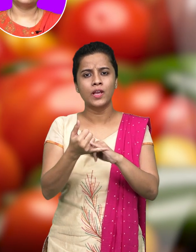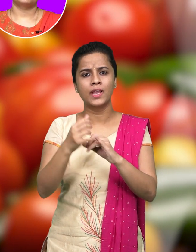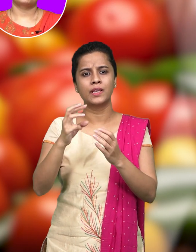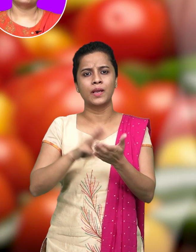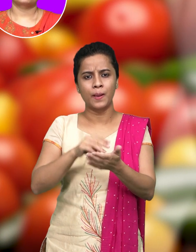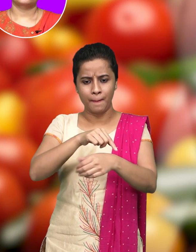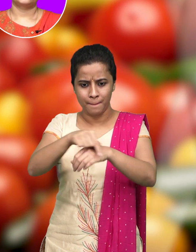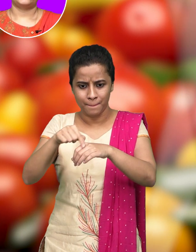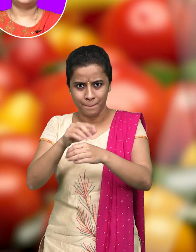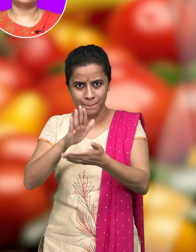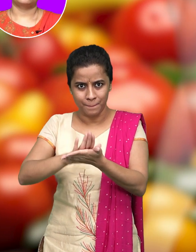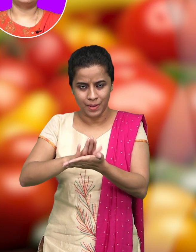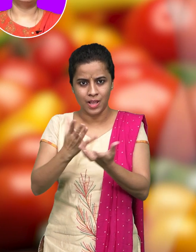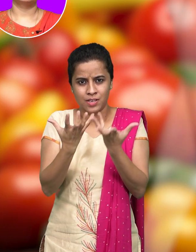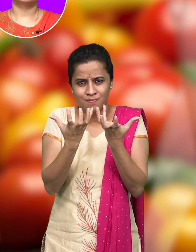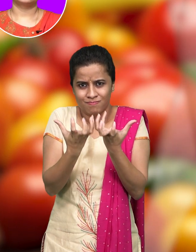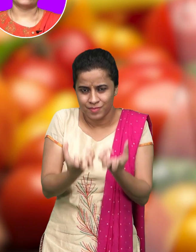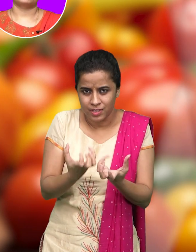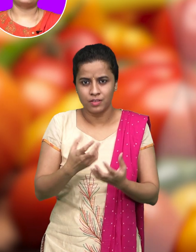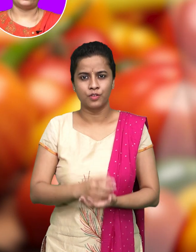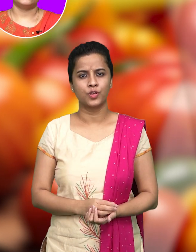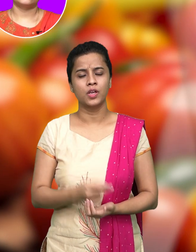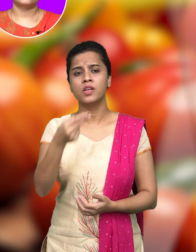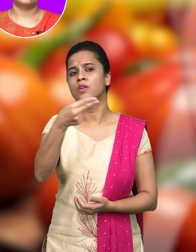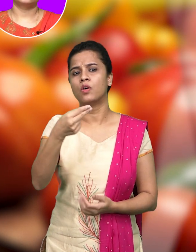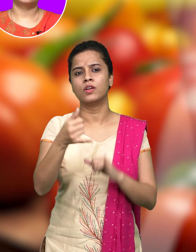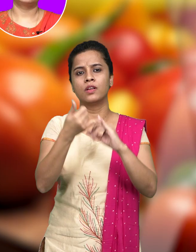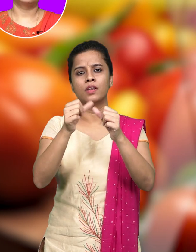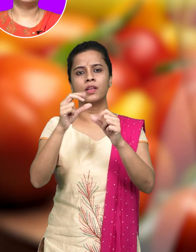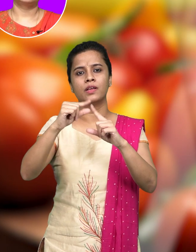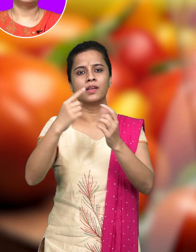it and are called saprophytes.